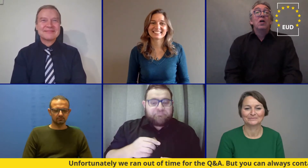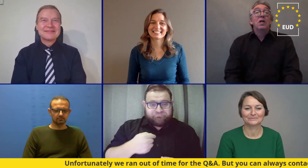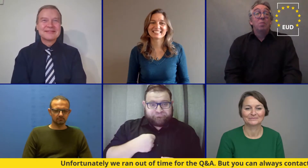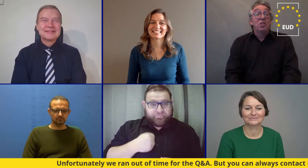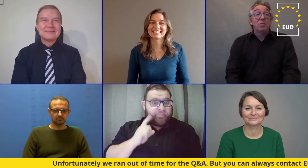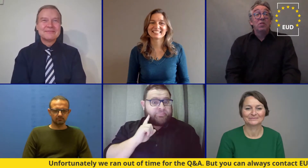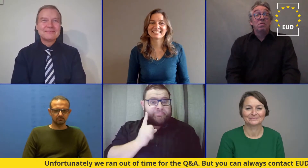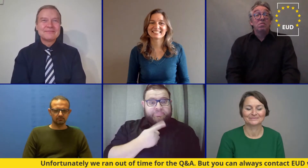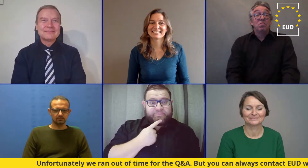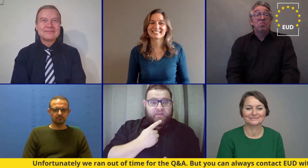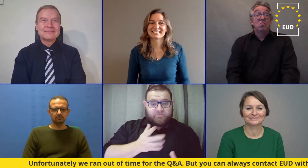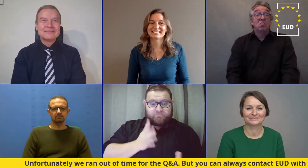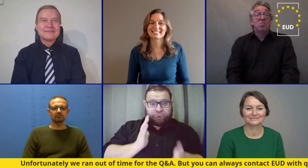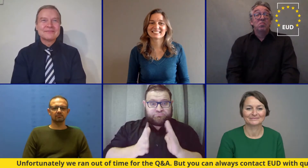It's possible.